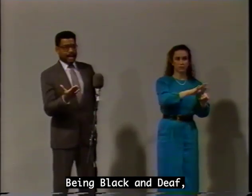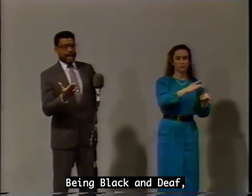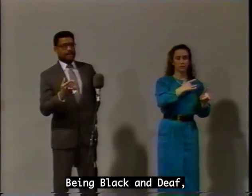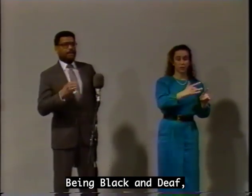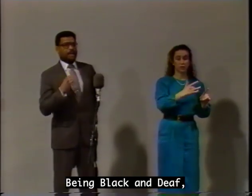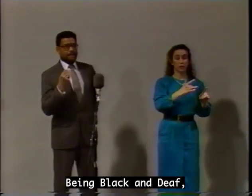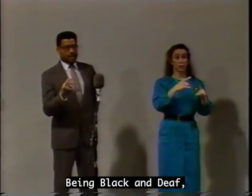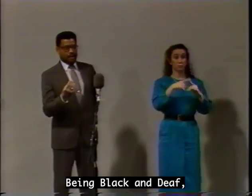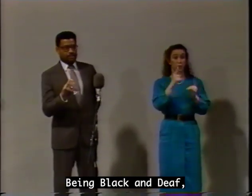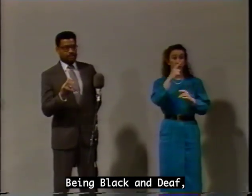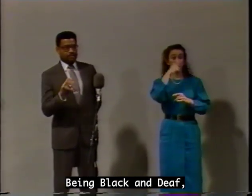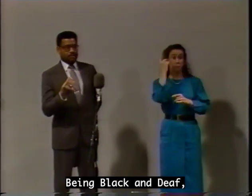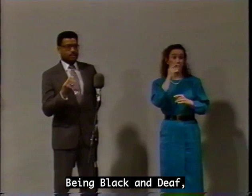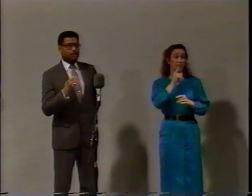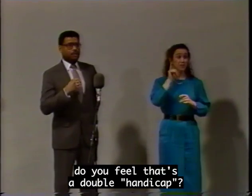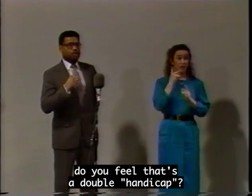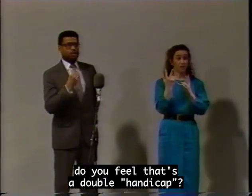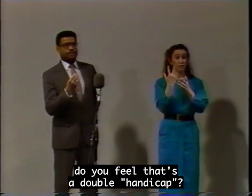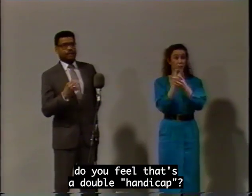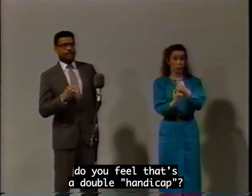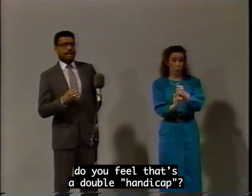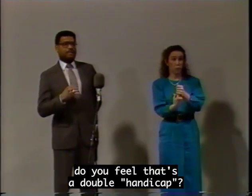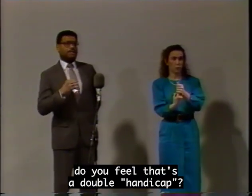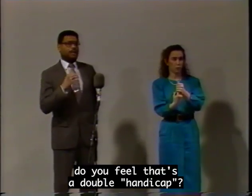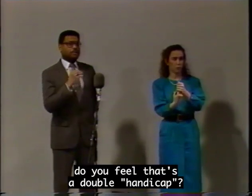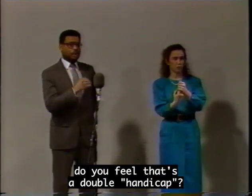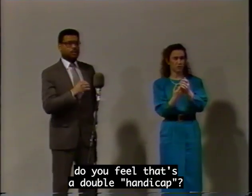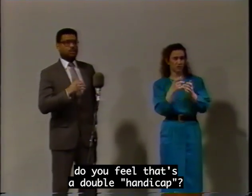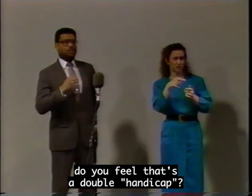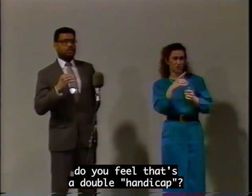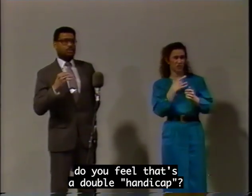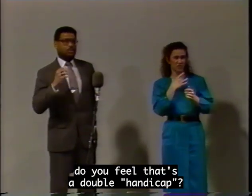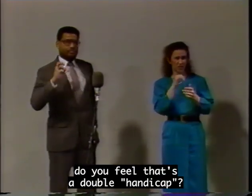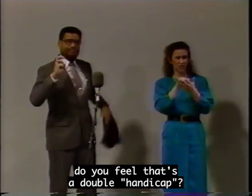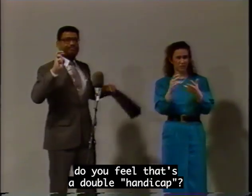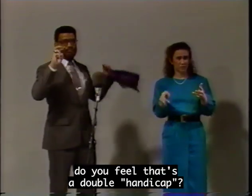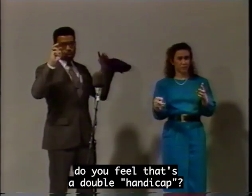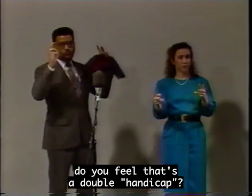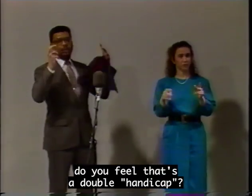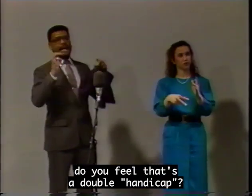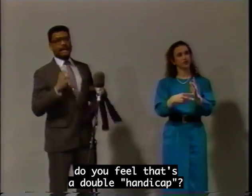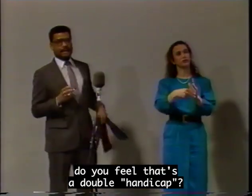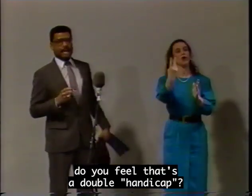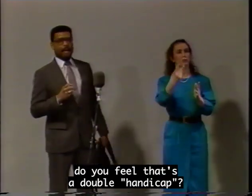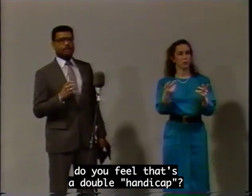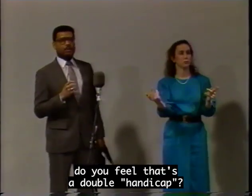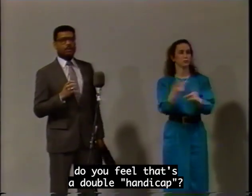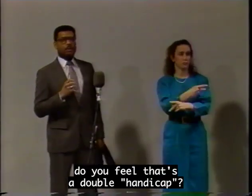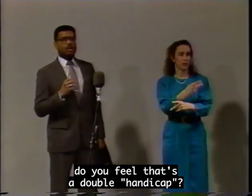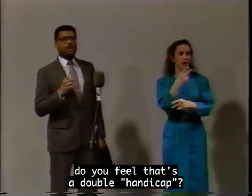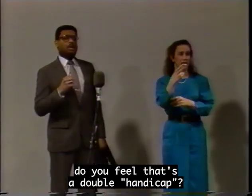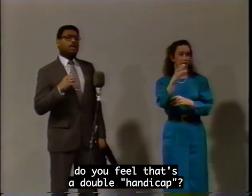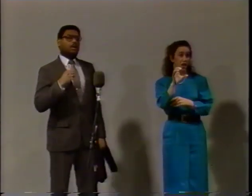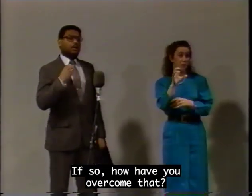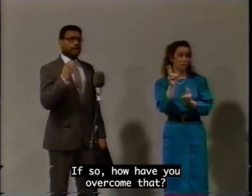black and deaf, do you feel that's a double, quote, handicap? If